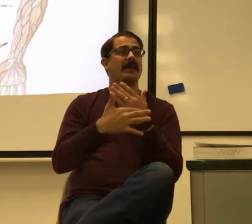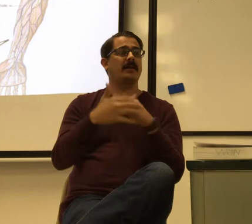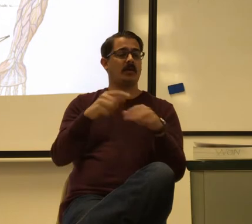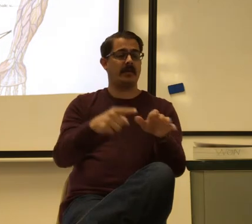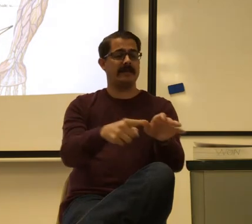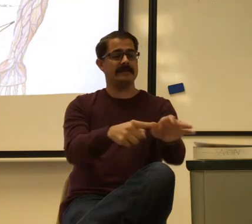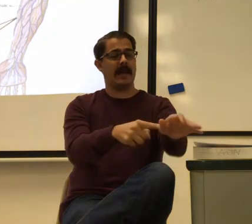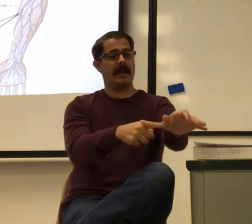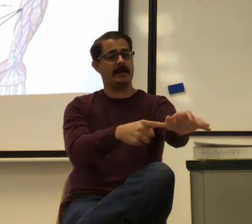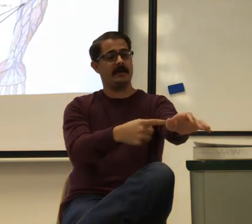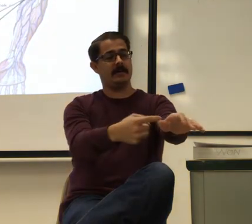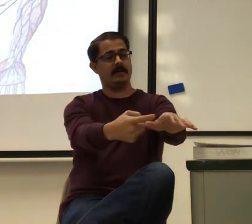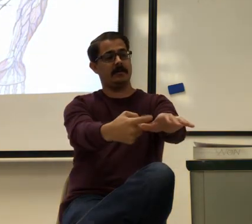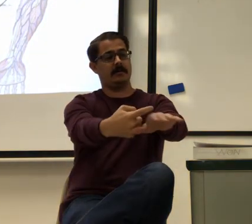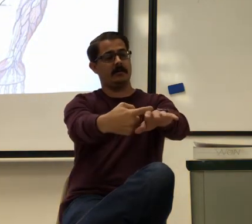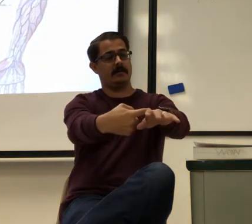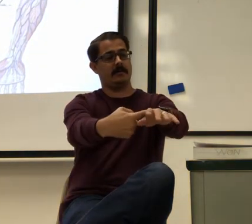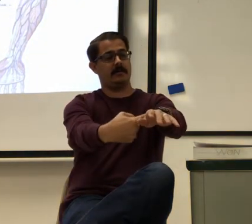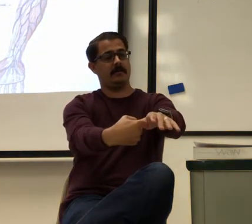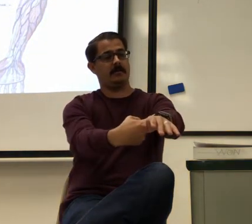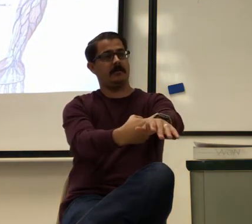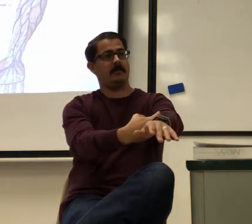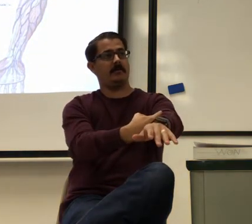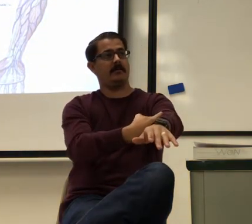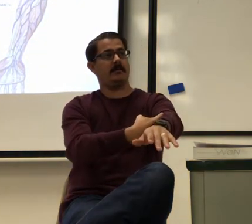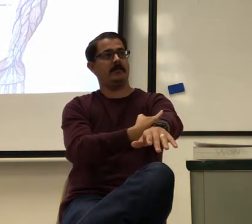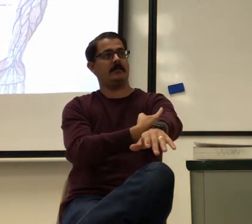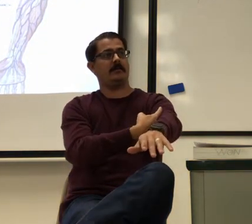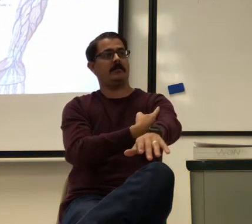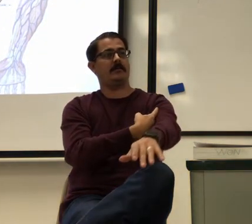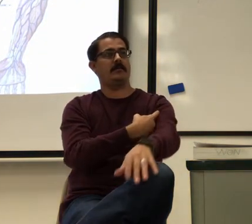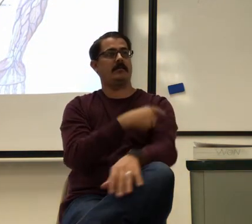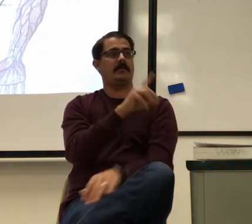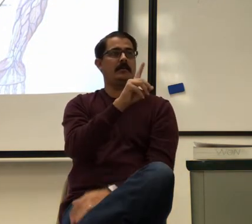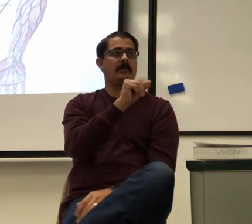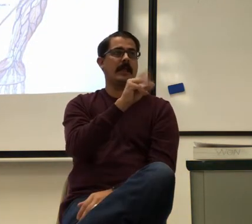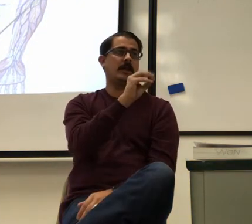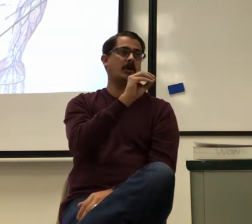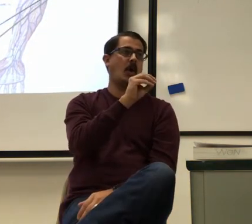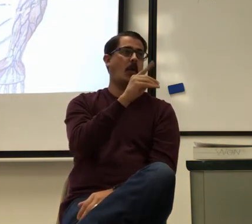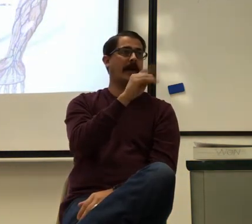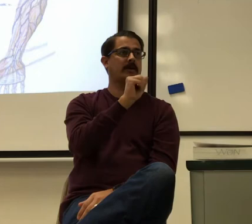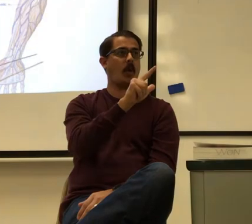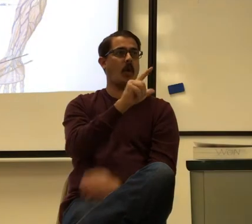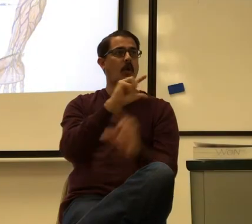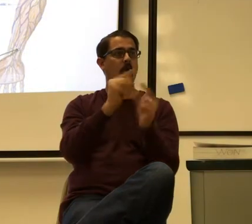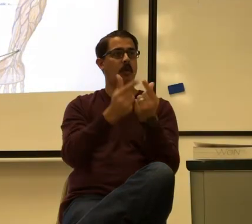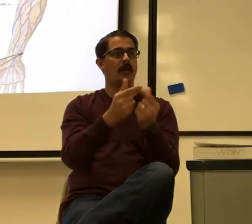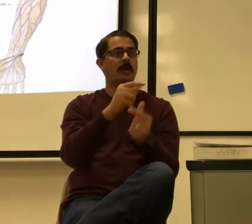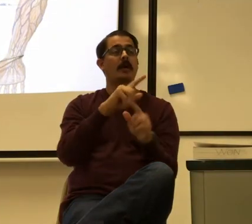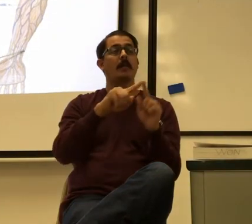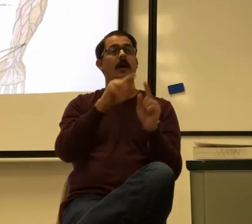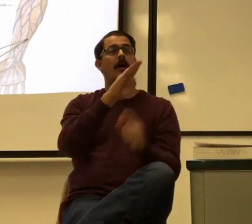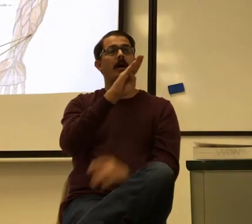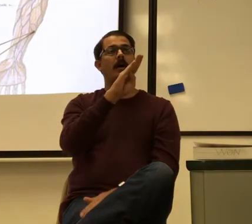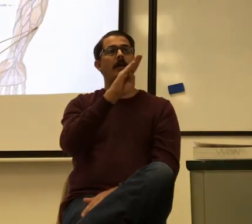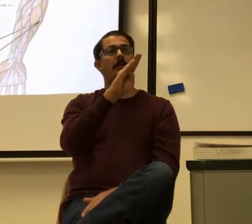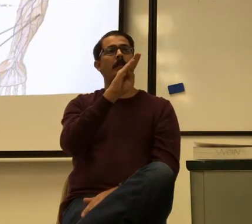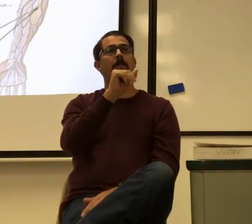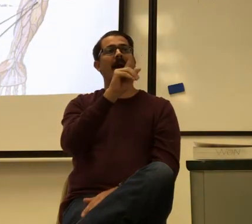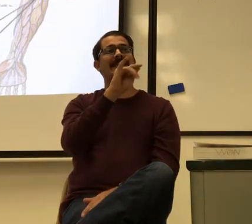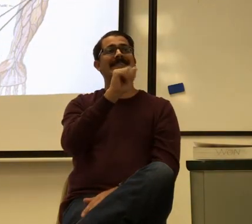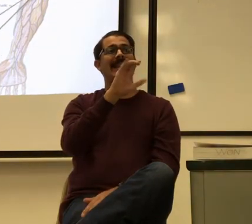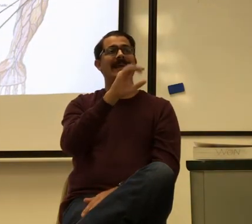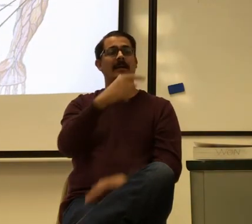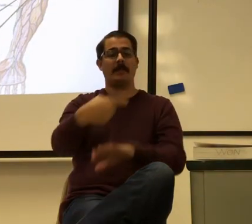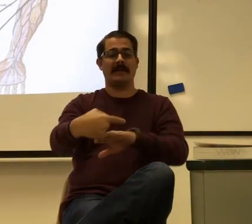side, all the way up. And up here, it's in the deltopectoral groove. Whereas the basilic runs on the pinky side, all